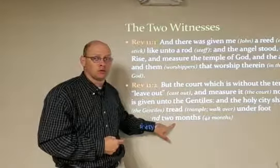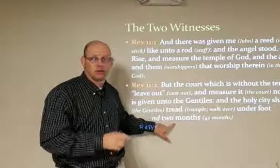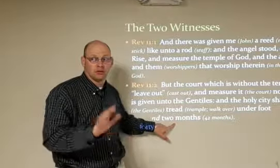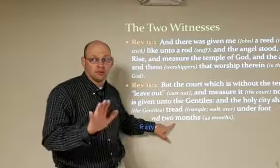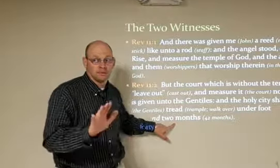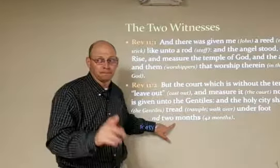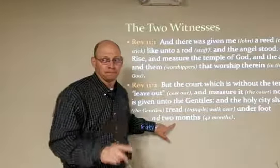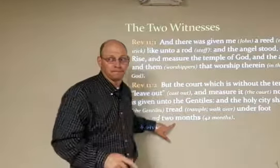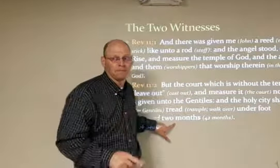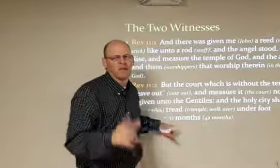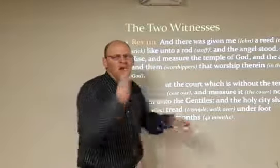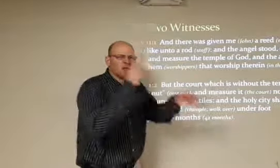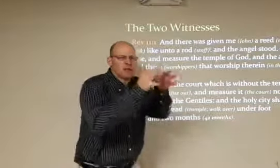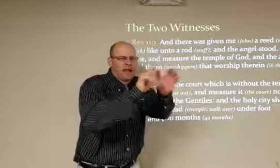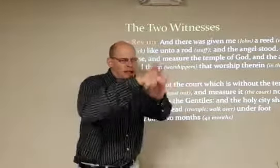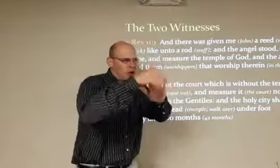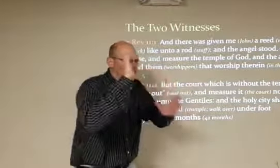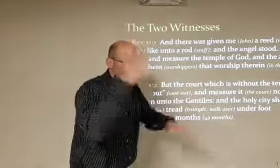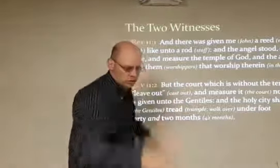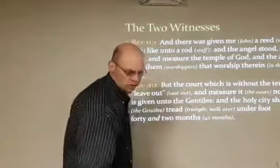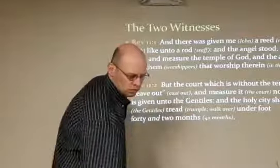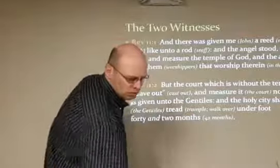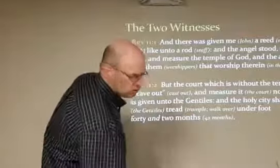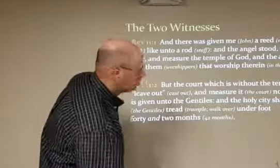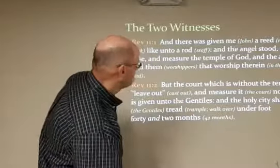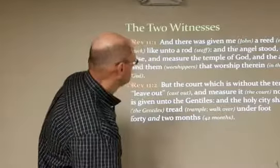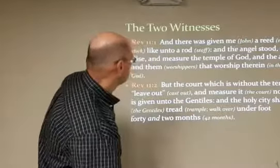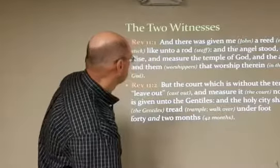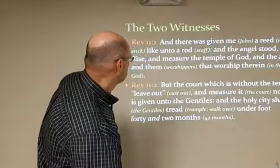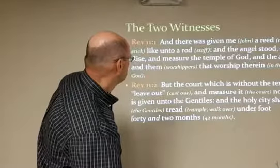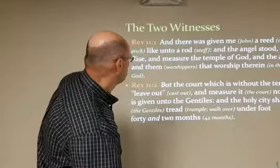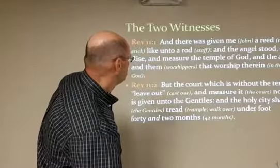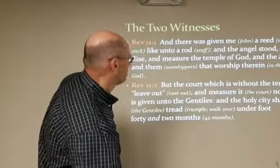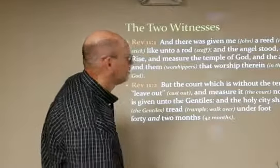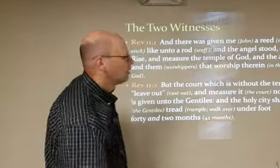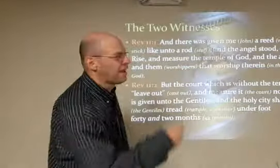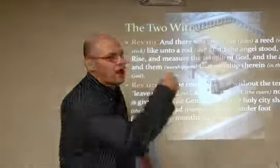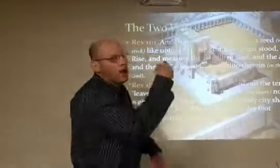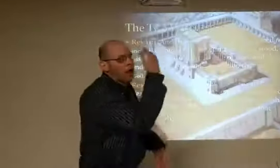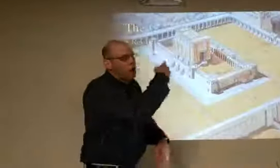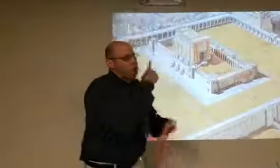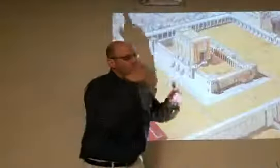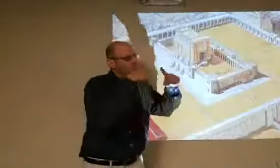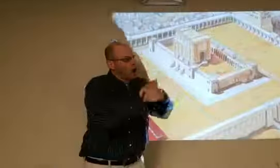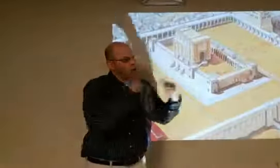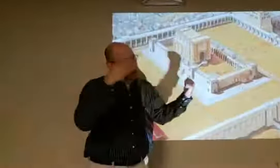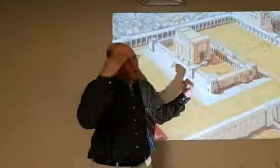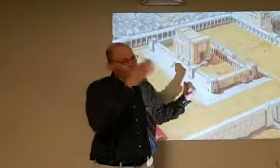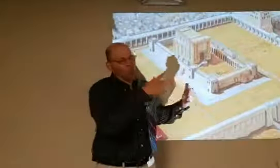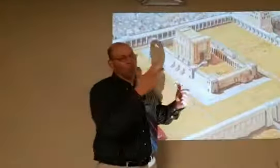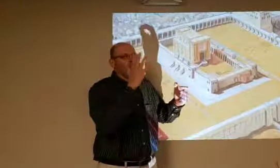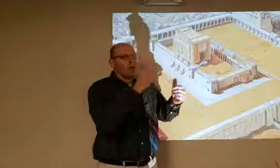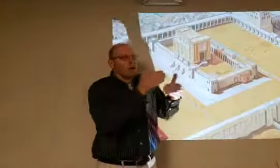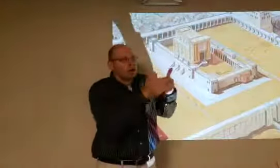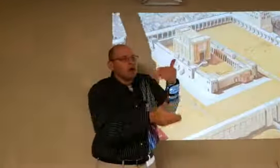There's 42 months. As further we go, I'll explain a little bit more detail. Interpreter's kind of